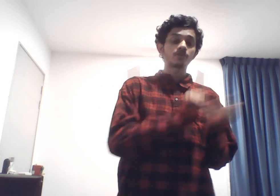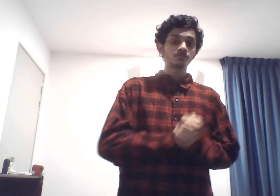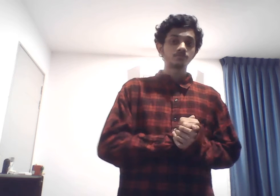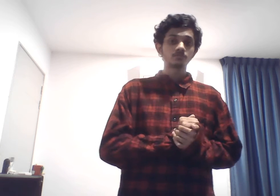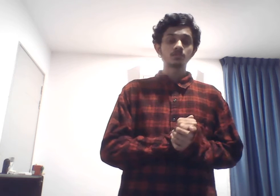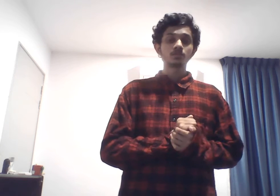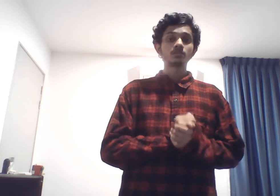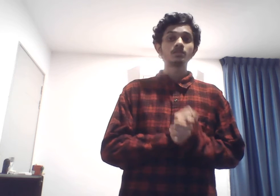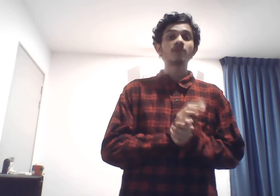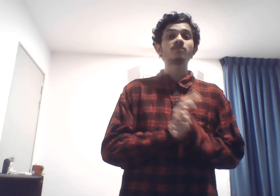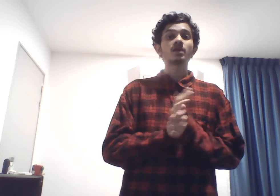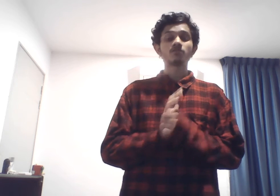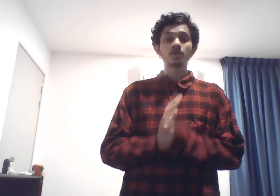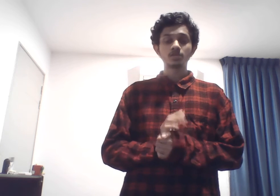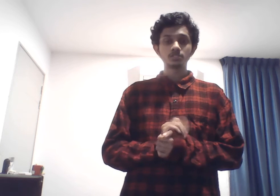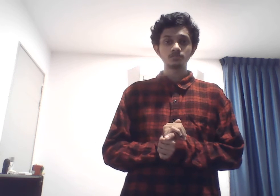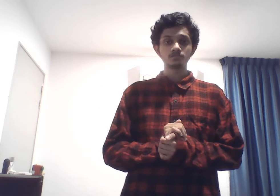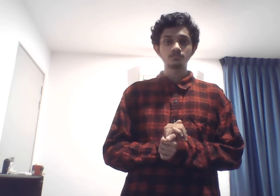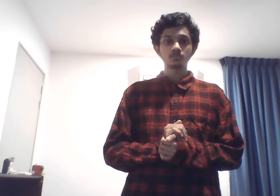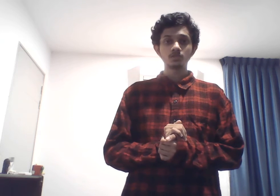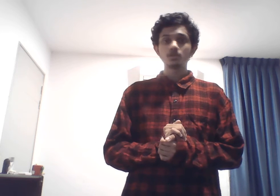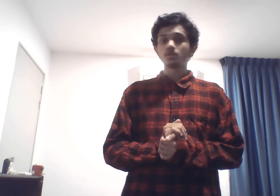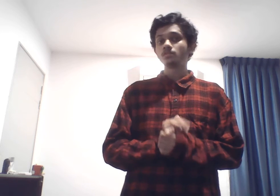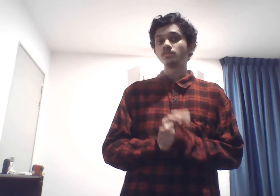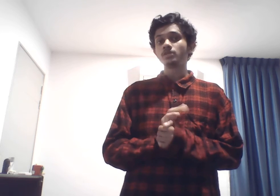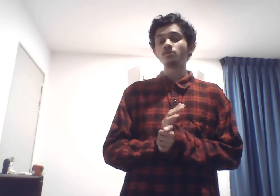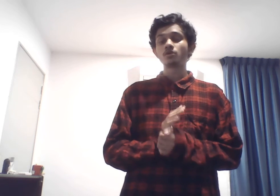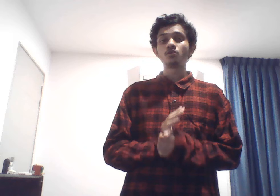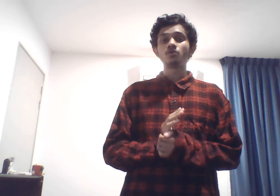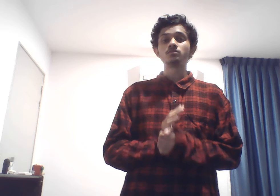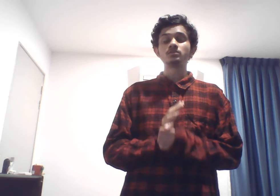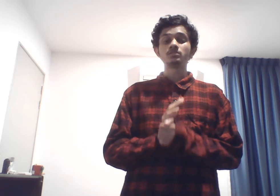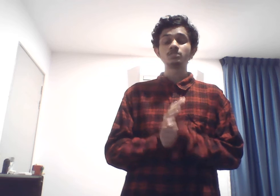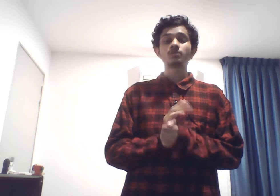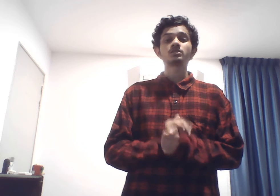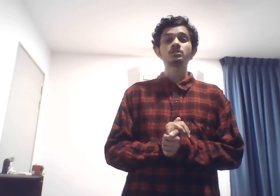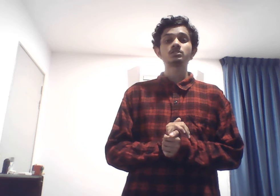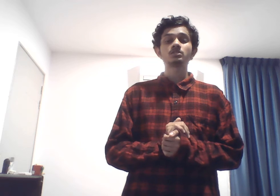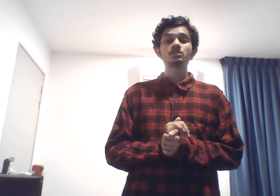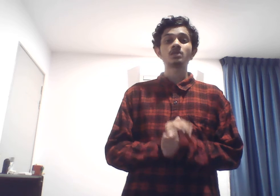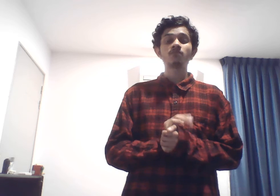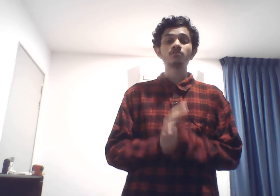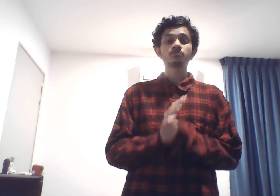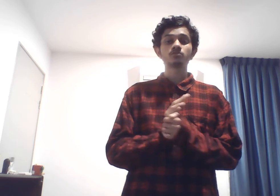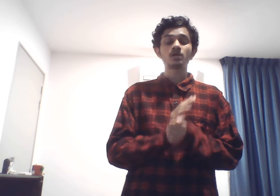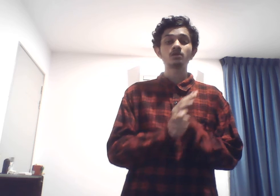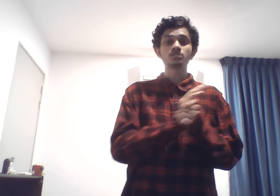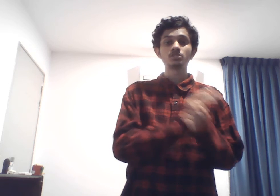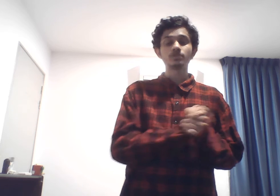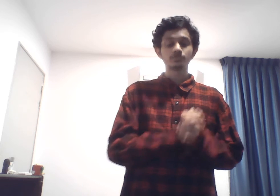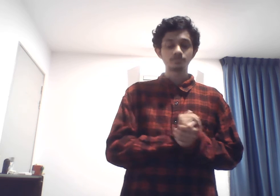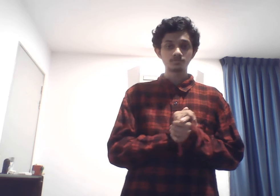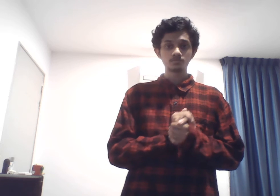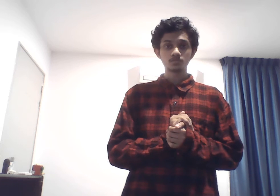Africa, they have lack of education. They do not know this practice is harmful to their children.